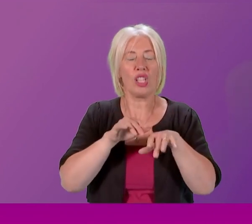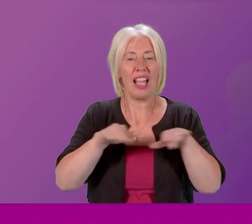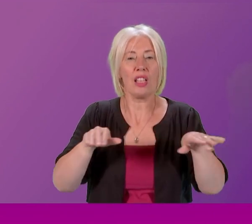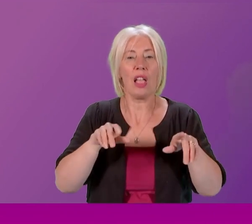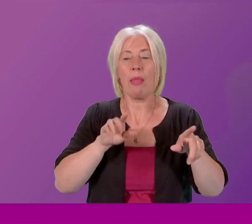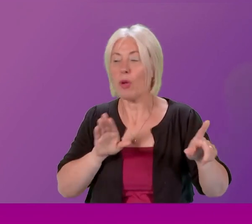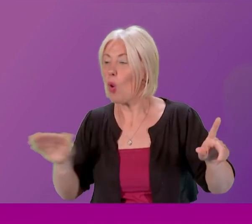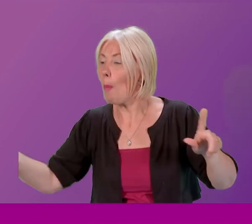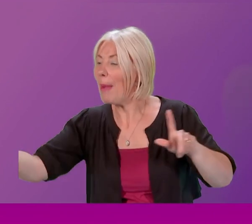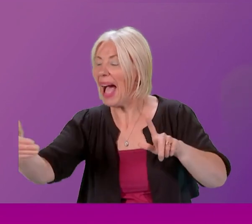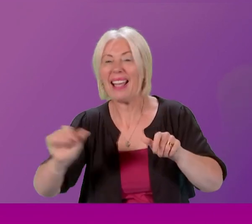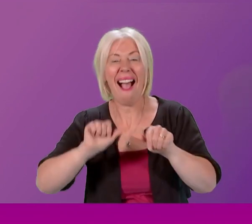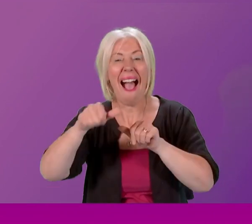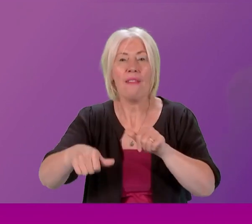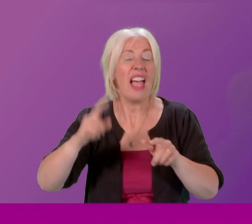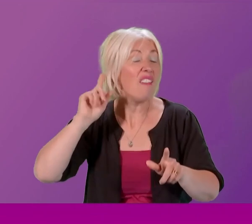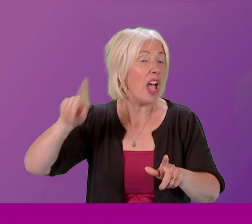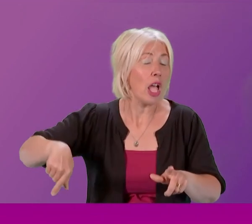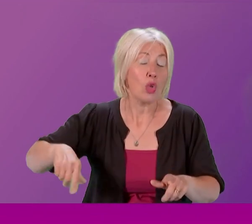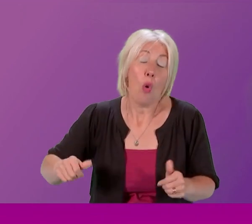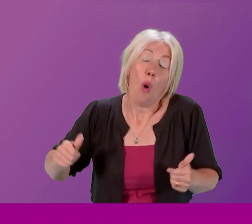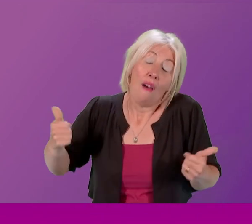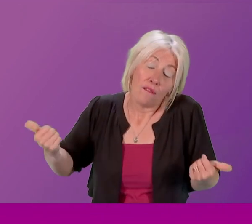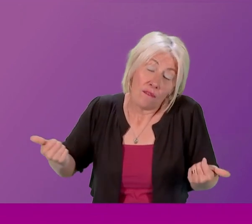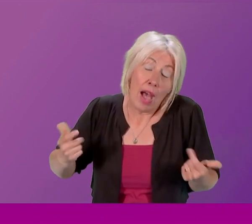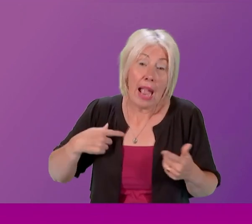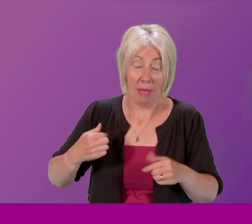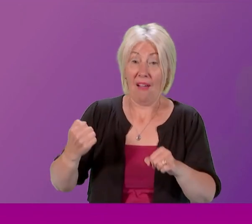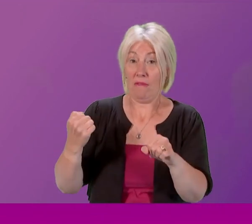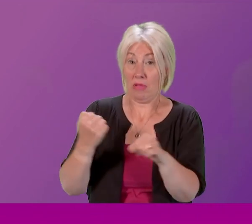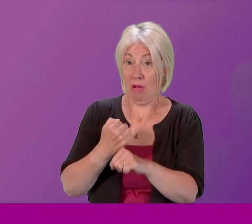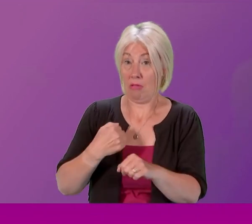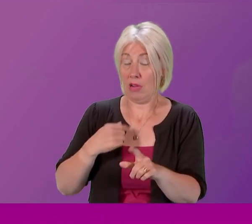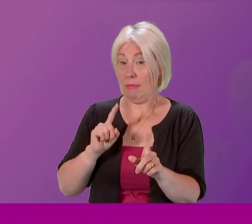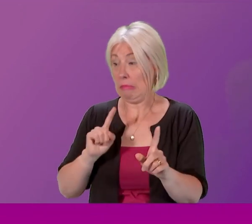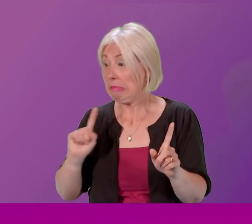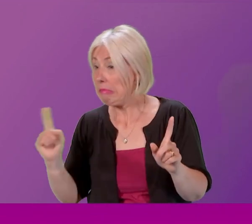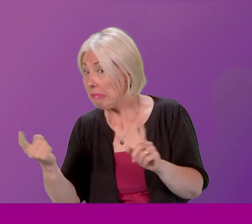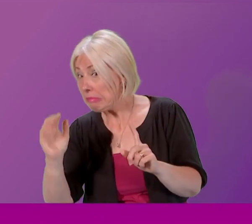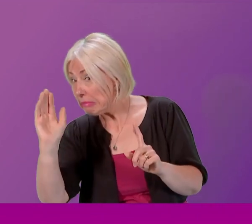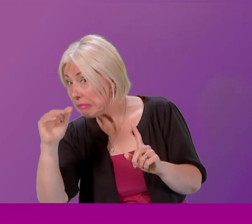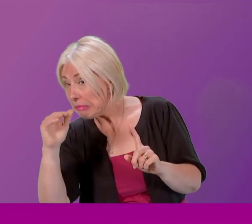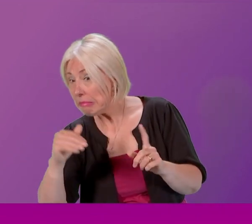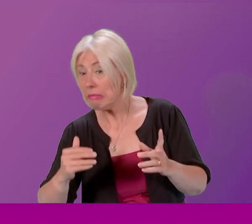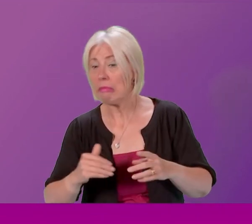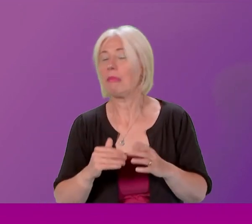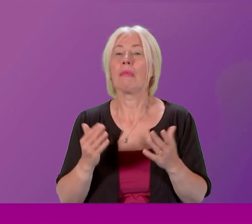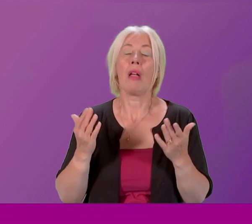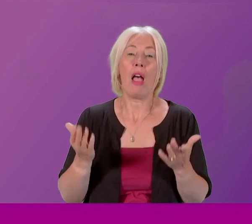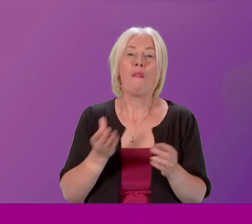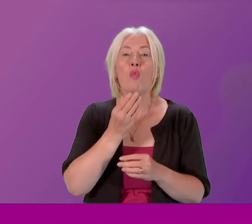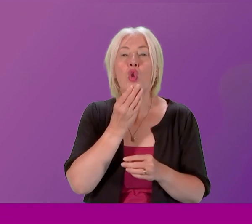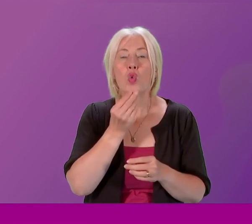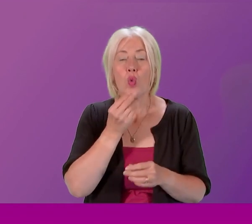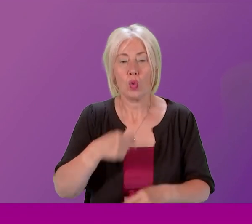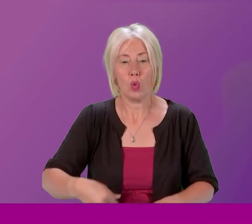they ignore you. And that's that. But the point is that you have done your bit by going up. And I think that once we get used to